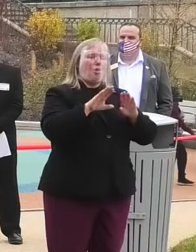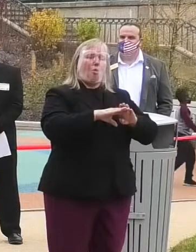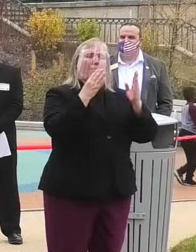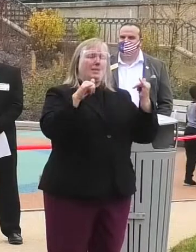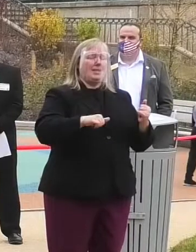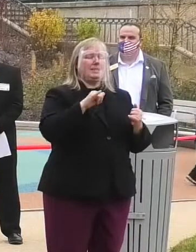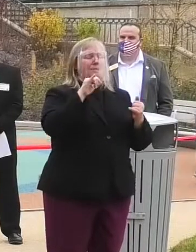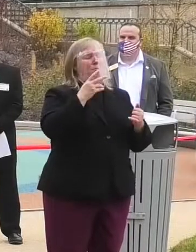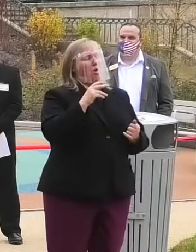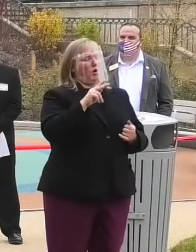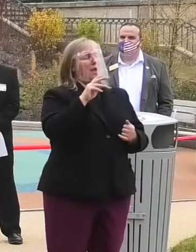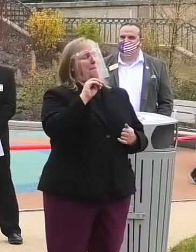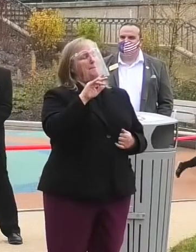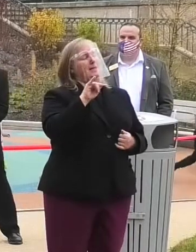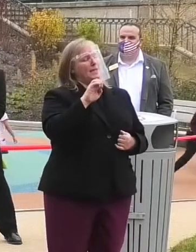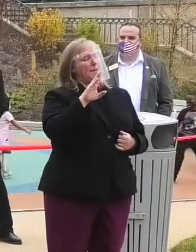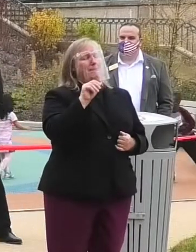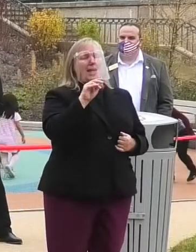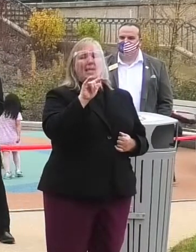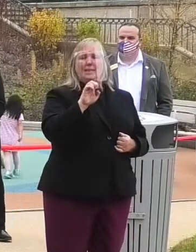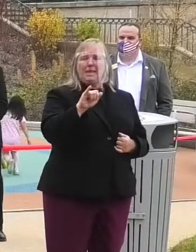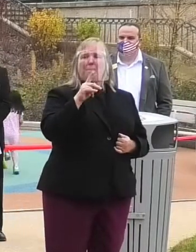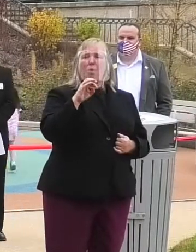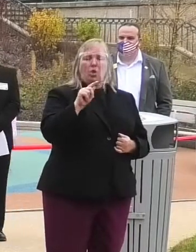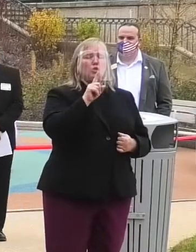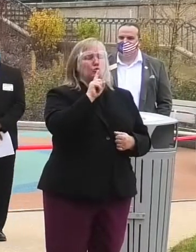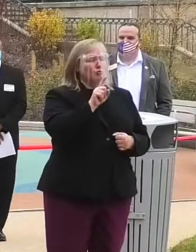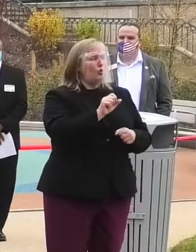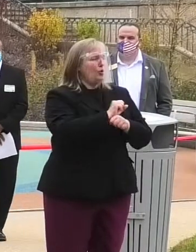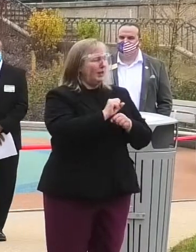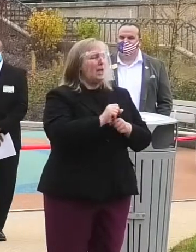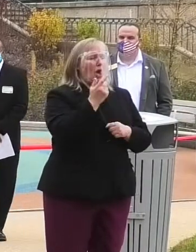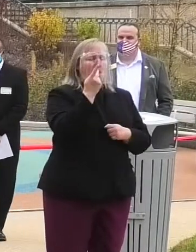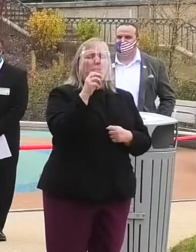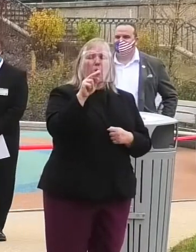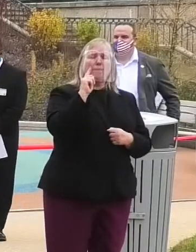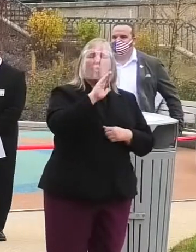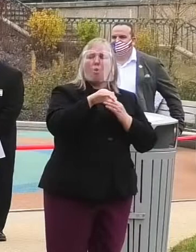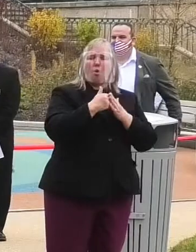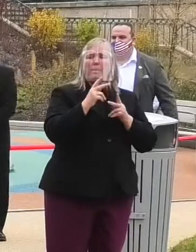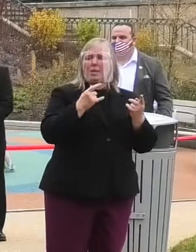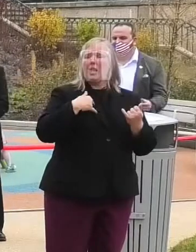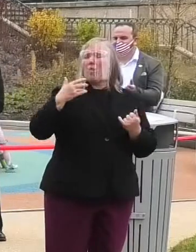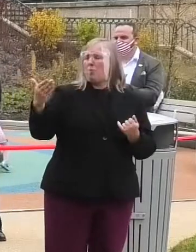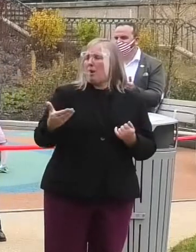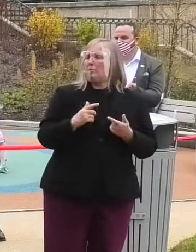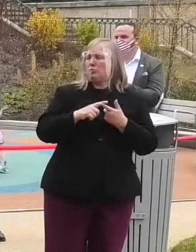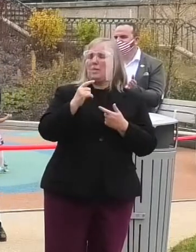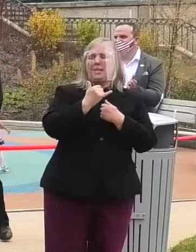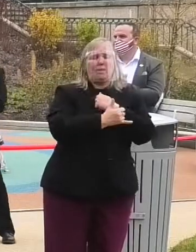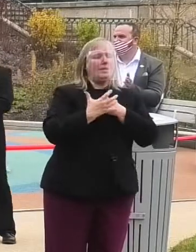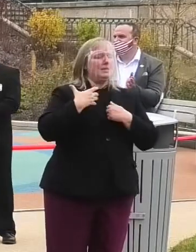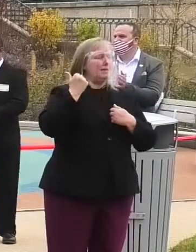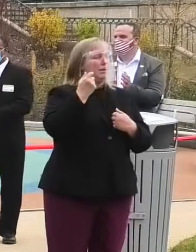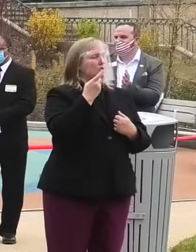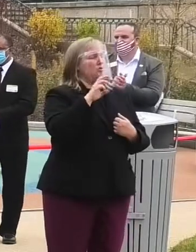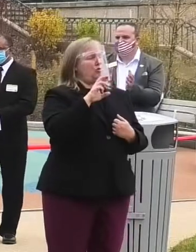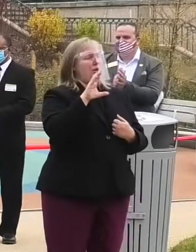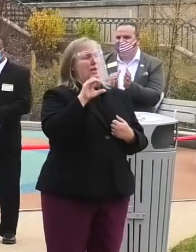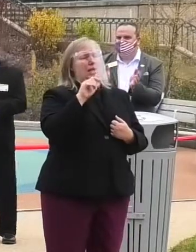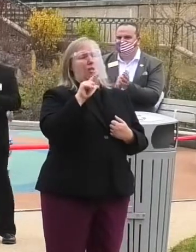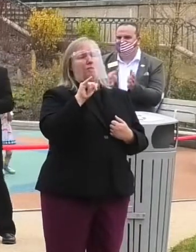Park, truly a park for all people. And now I'd like to welcome County Executive Dr. Calvin Ball.